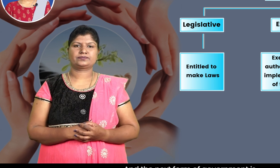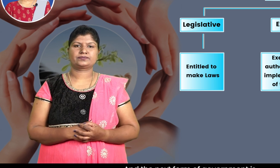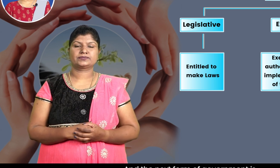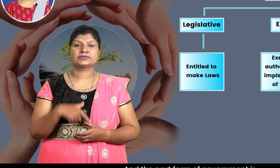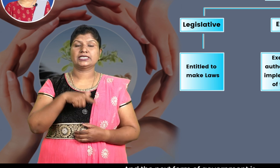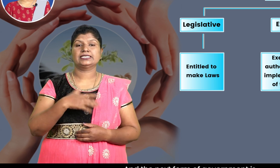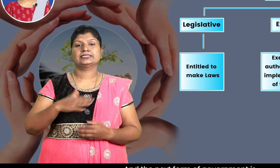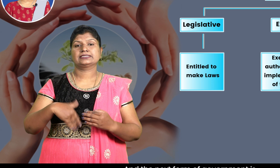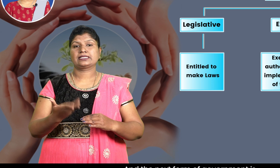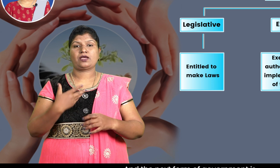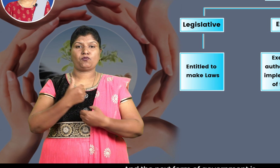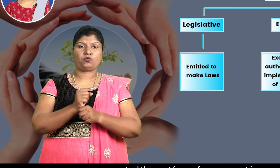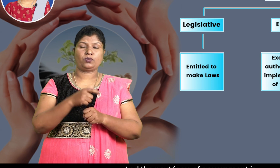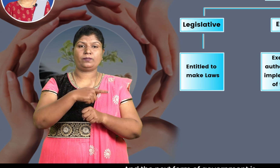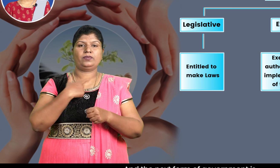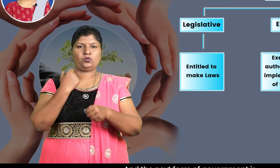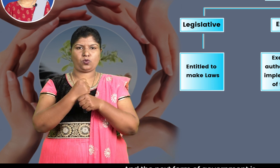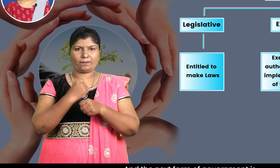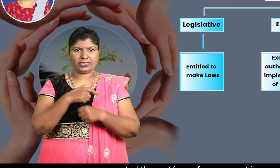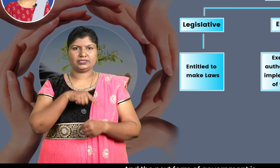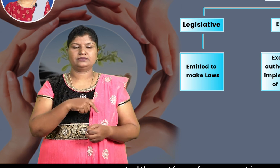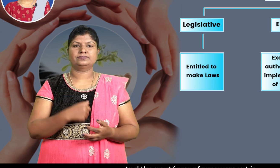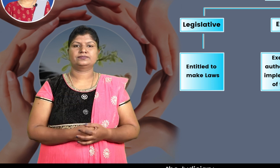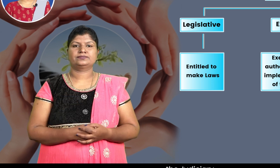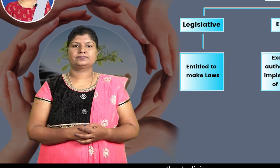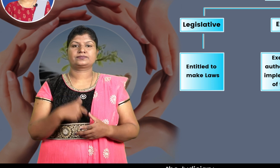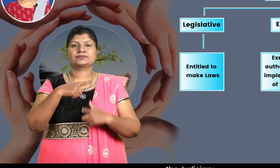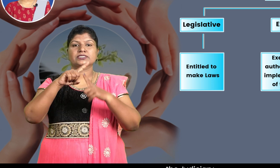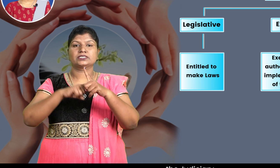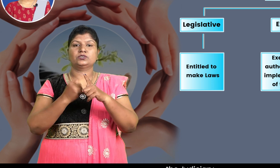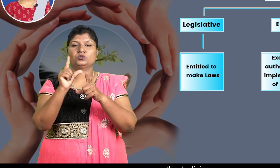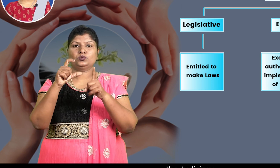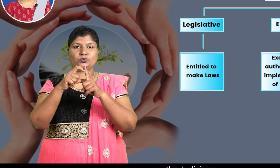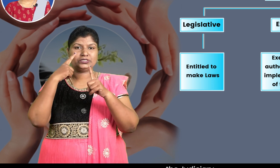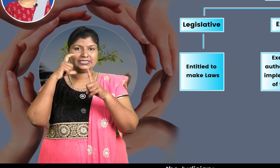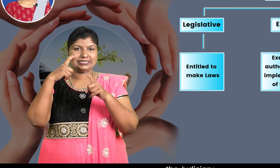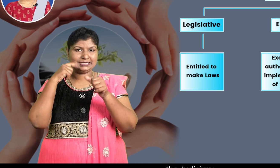And the next form of government is the judiciary,